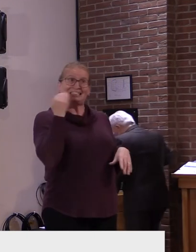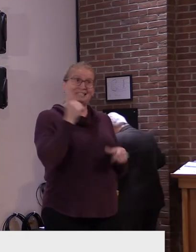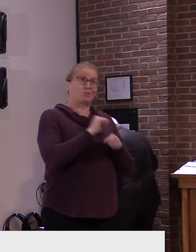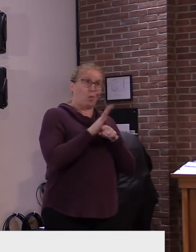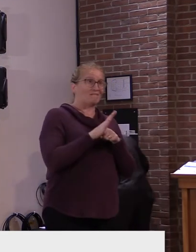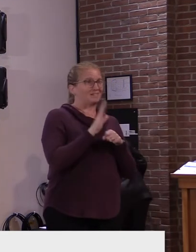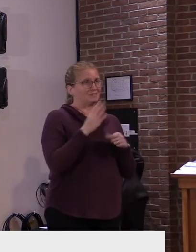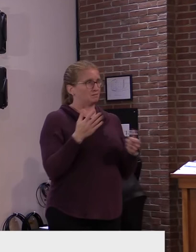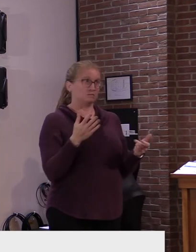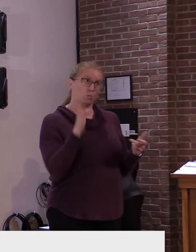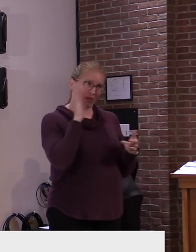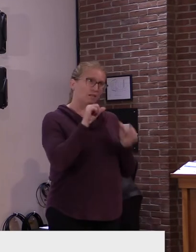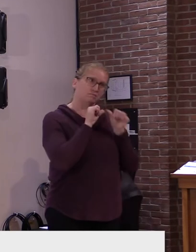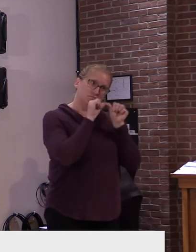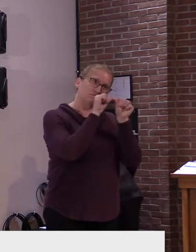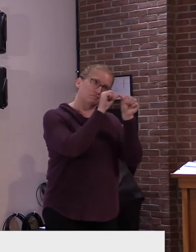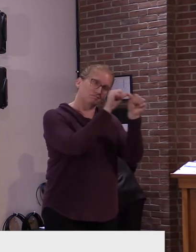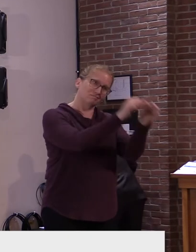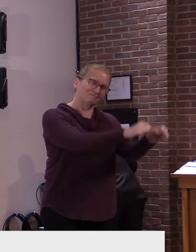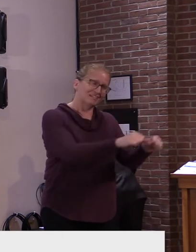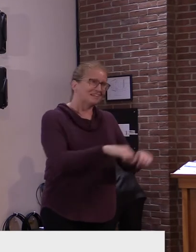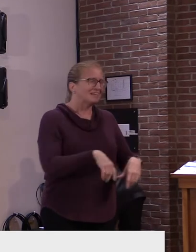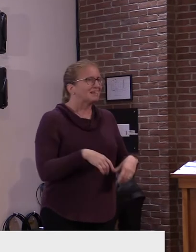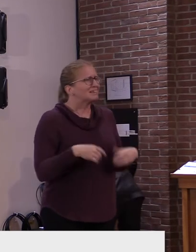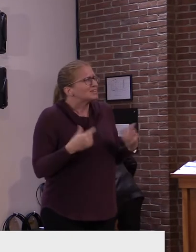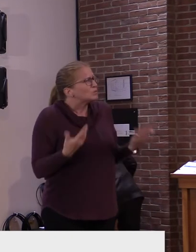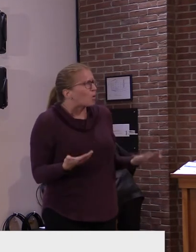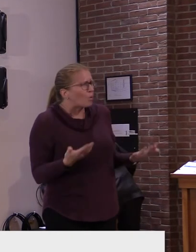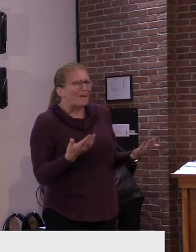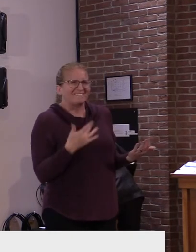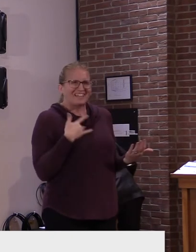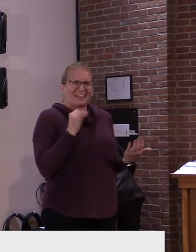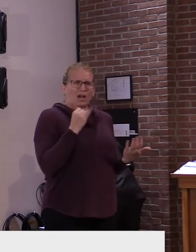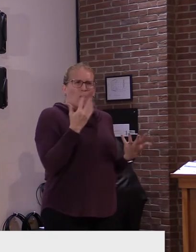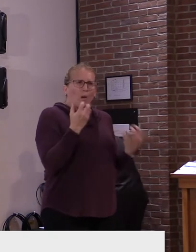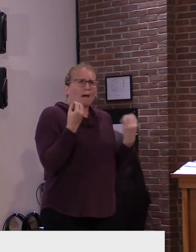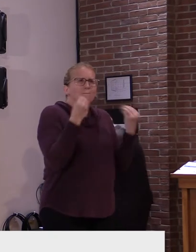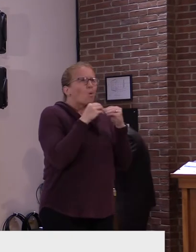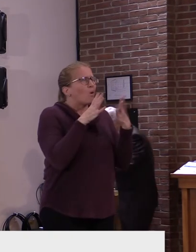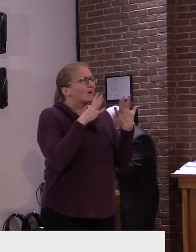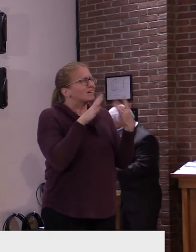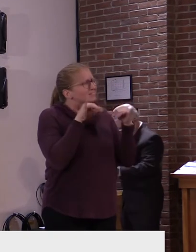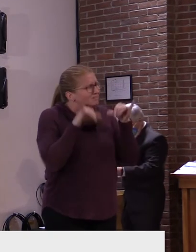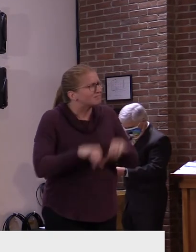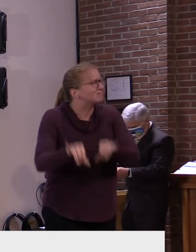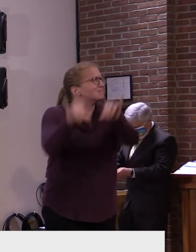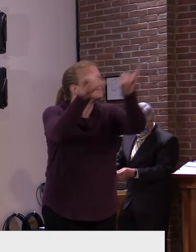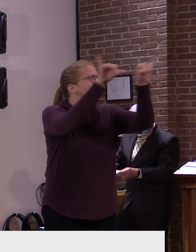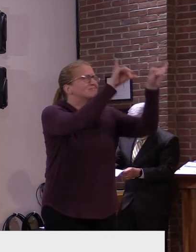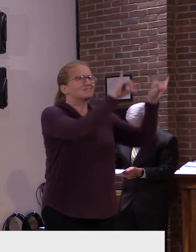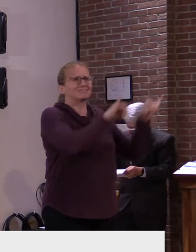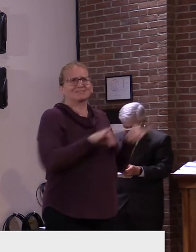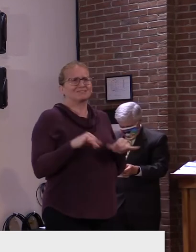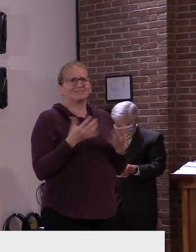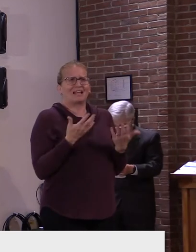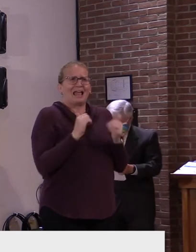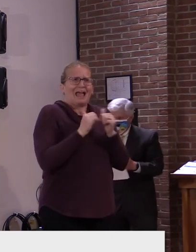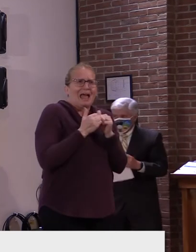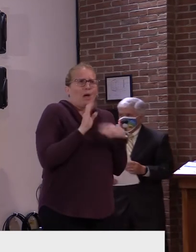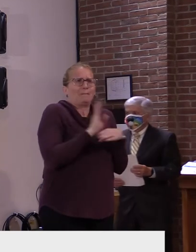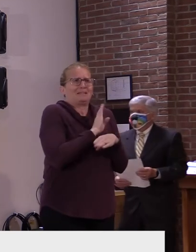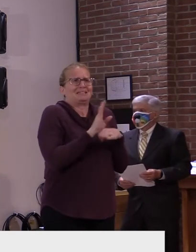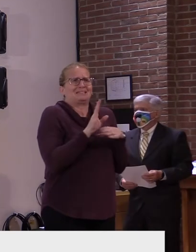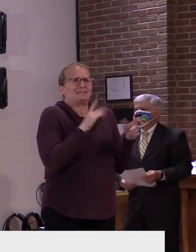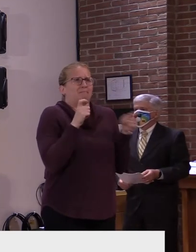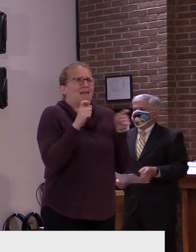um there's two there needs to be more consistency in terms of how businesses handle this and what people should expect to hear from